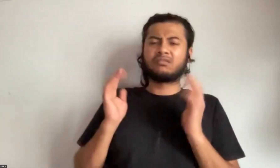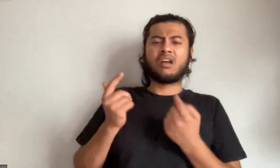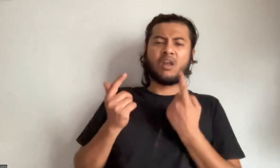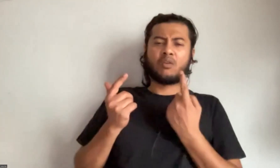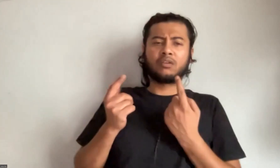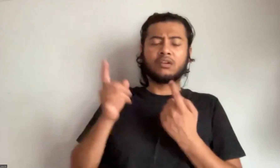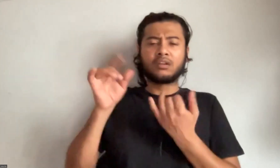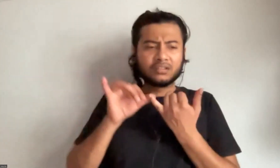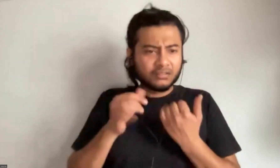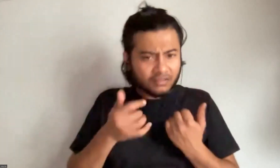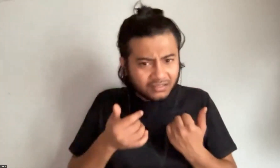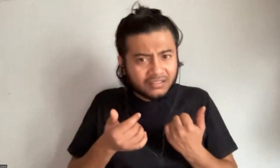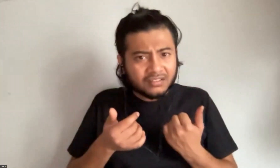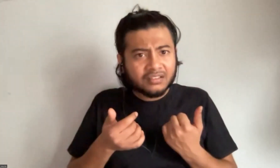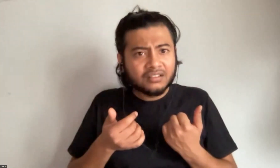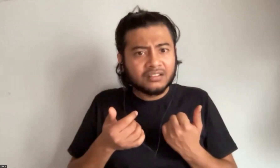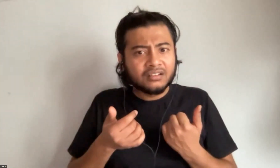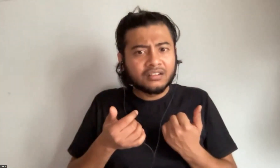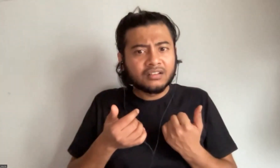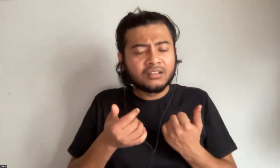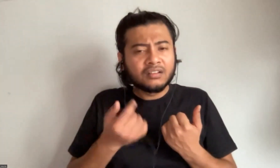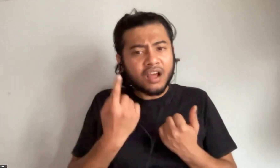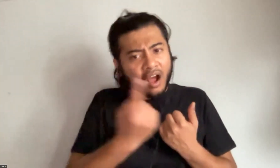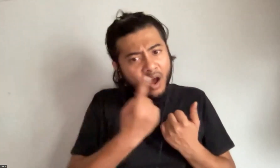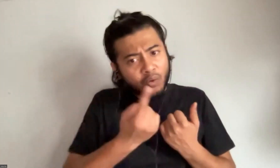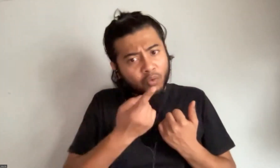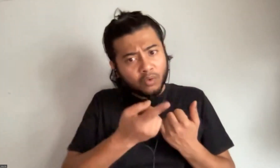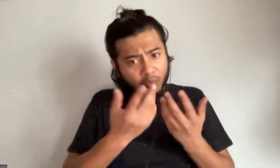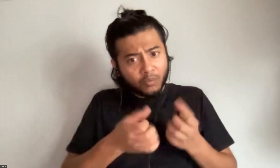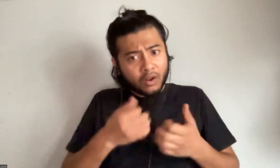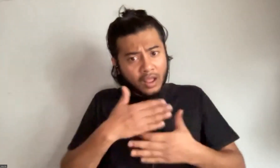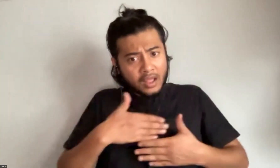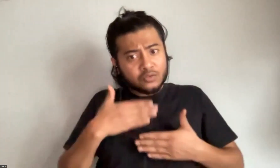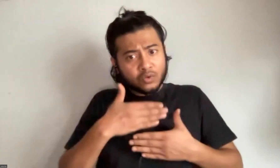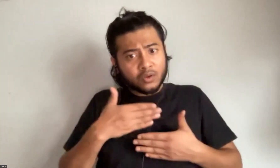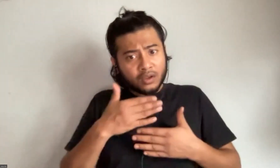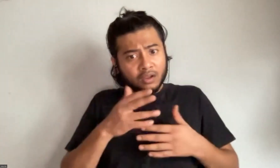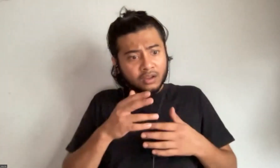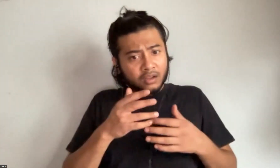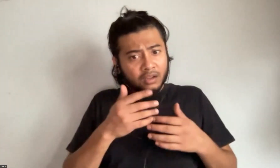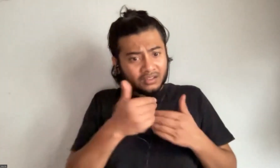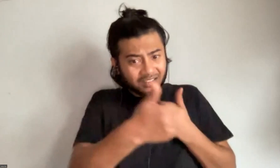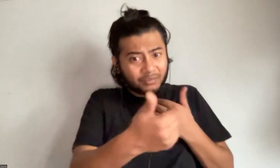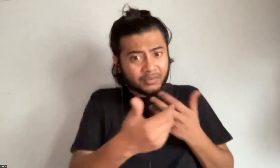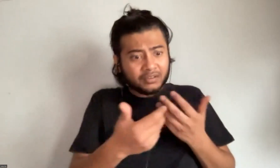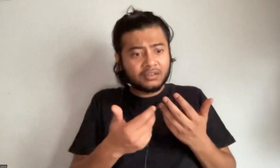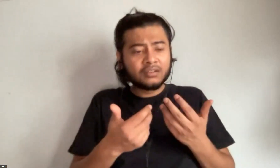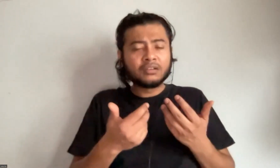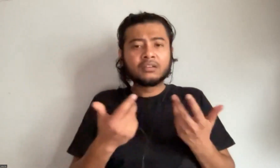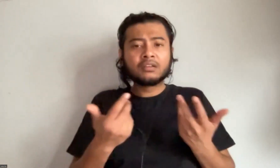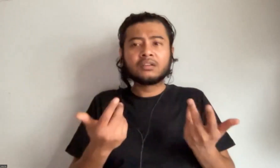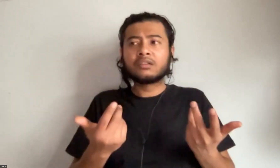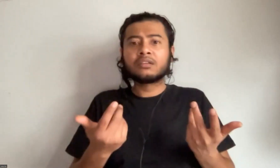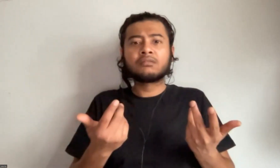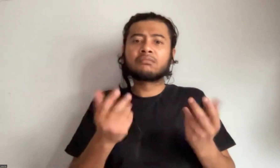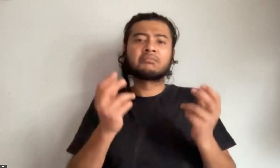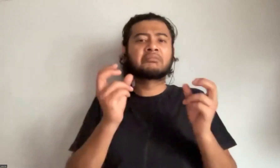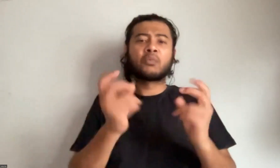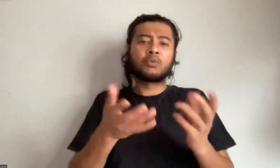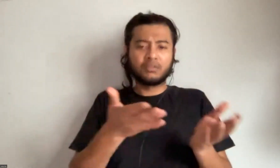enjoy away from me? Fine. I will create a separate house for you. You go and live there. And that is why, because